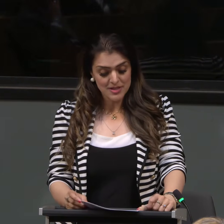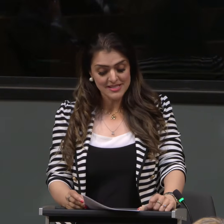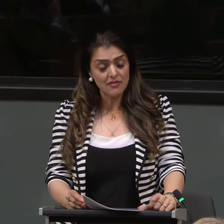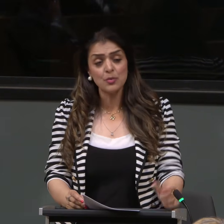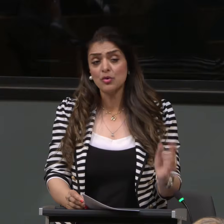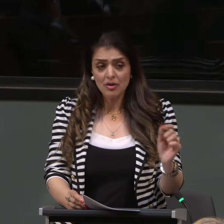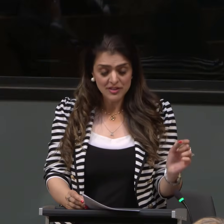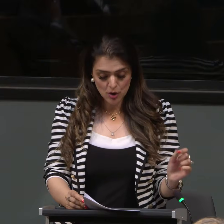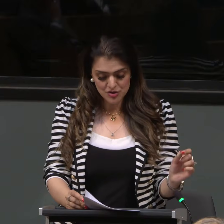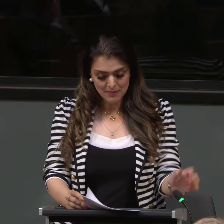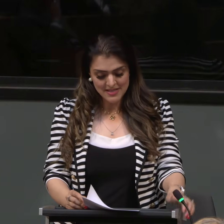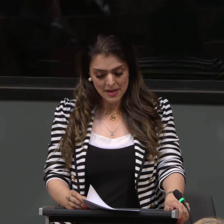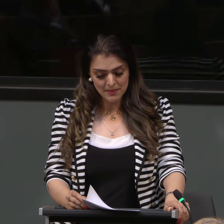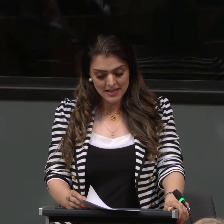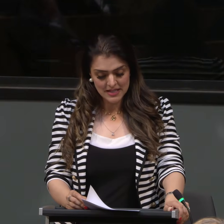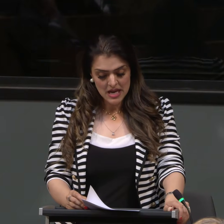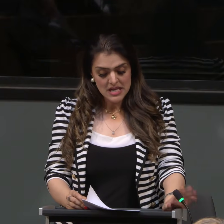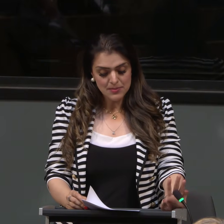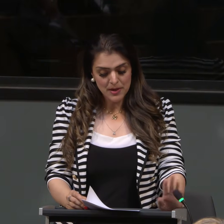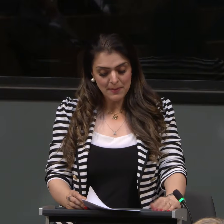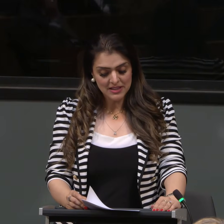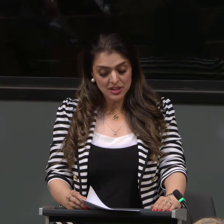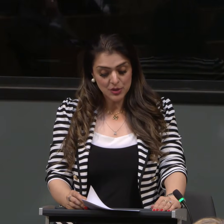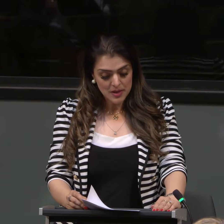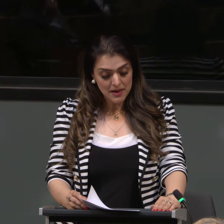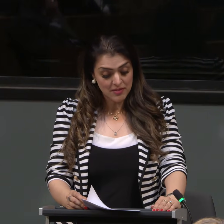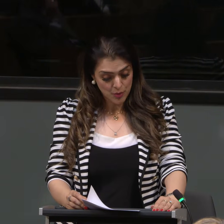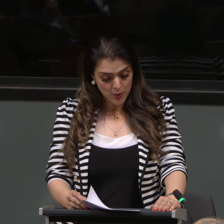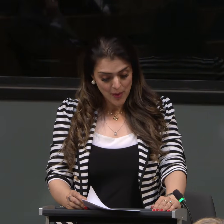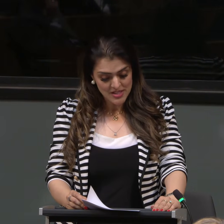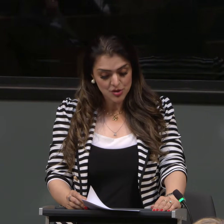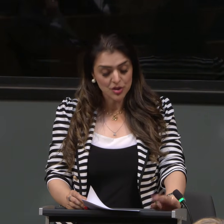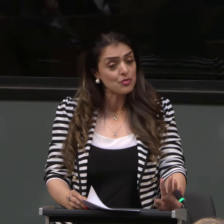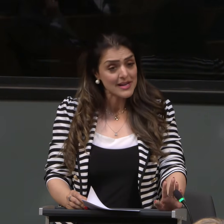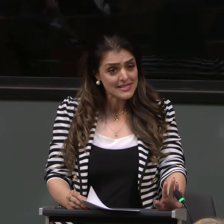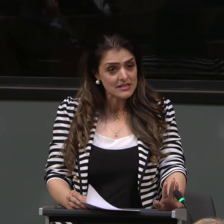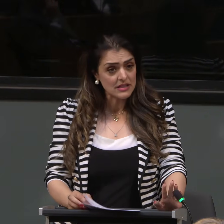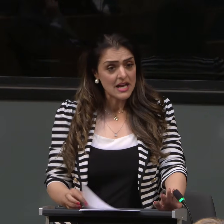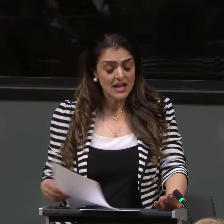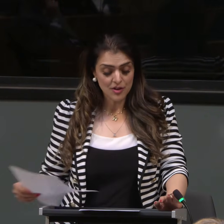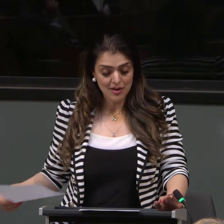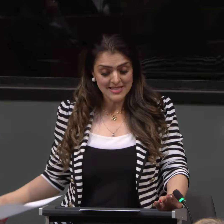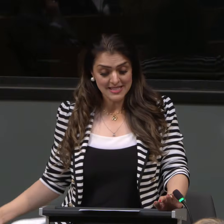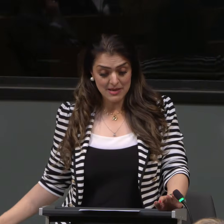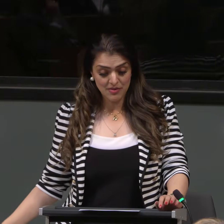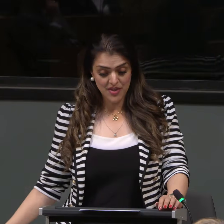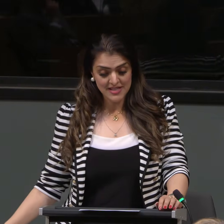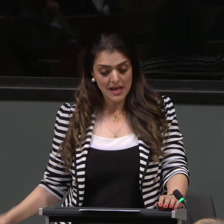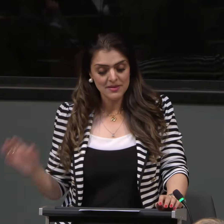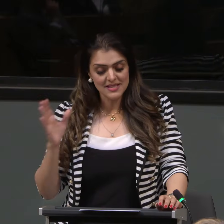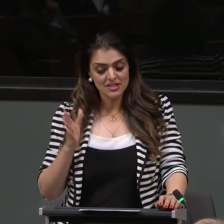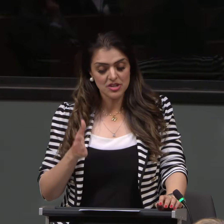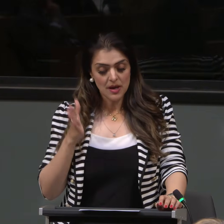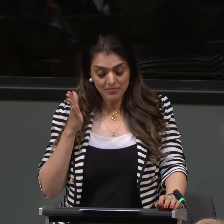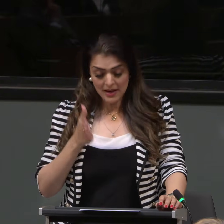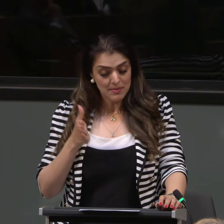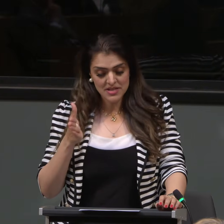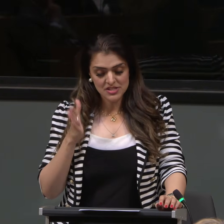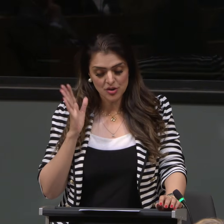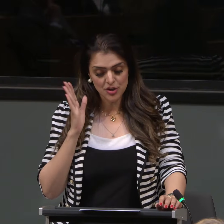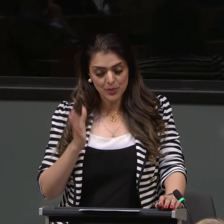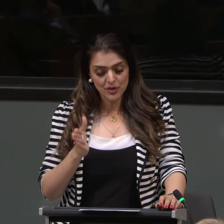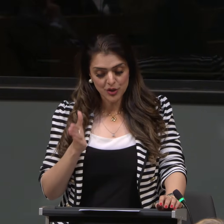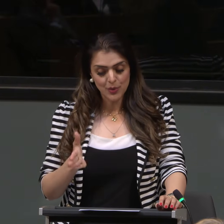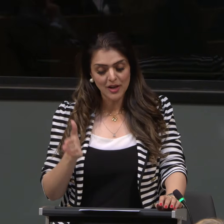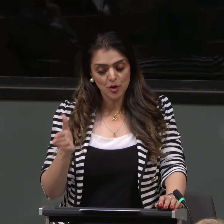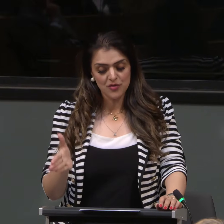the Health Board itself, it will roughly cost around about 10 million to bring back the unit in the Royal Gwent. Not a great deal in the grand scheme of things. Cabinet